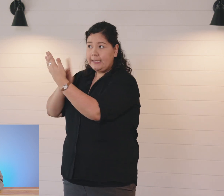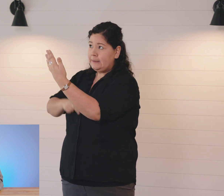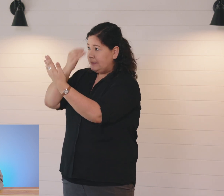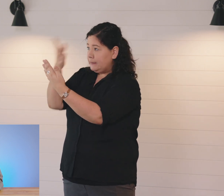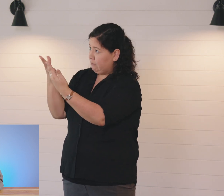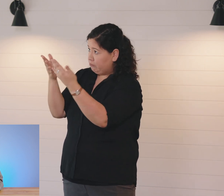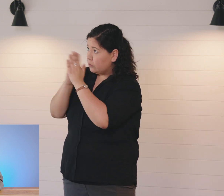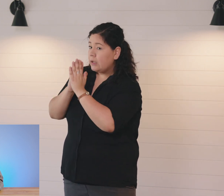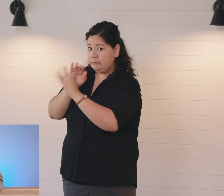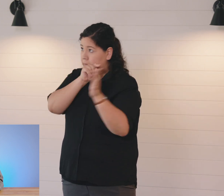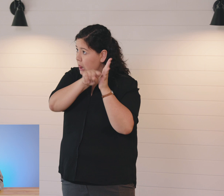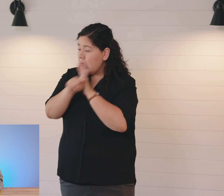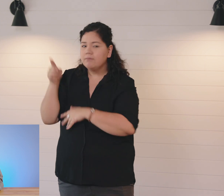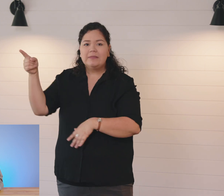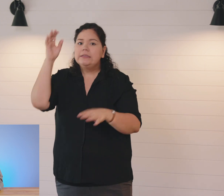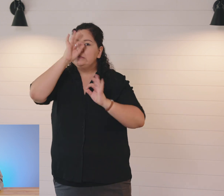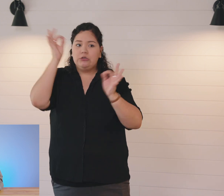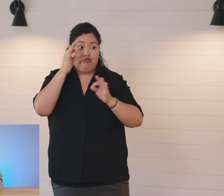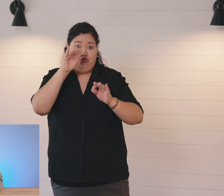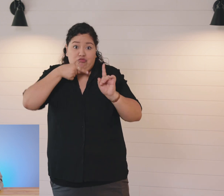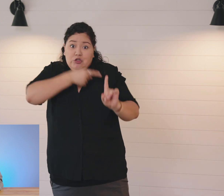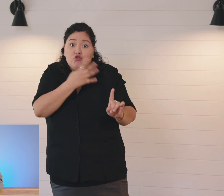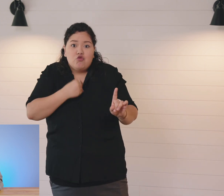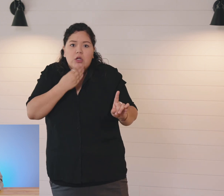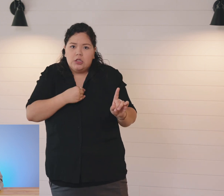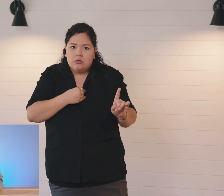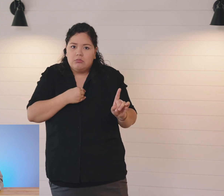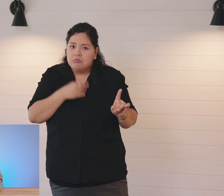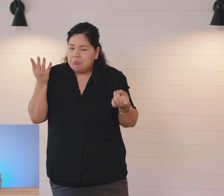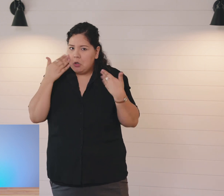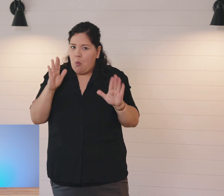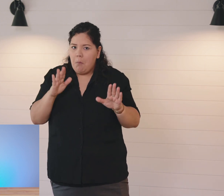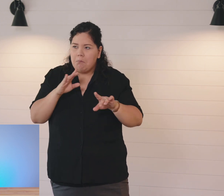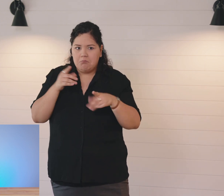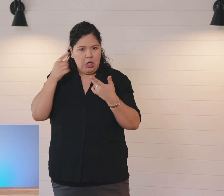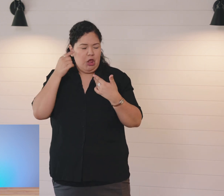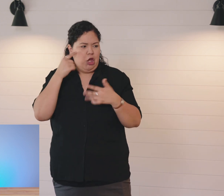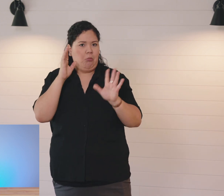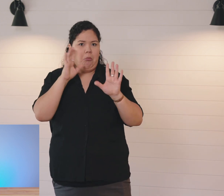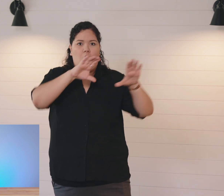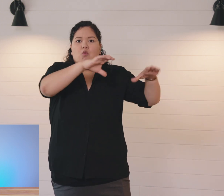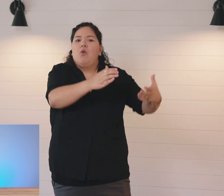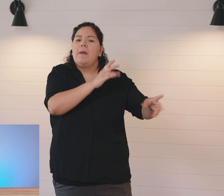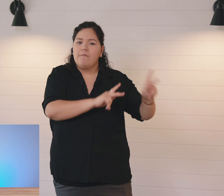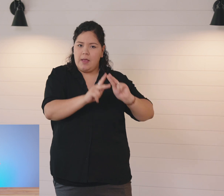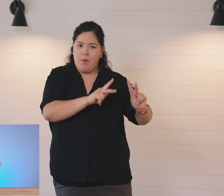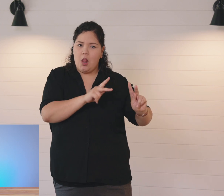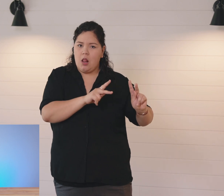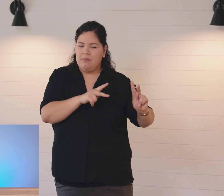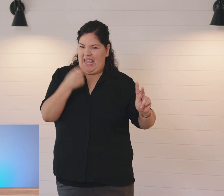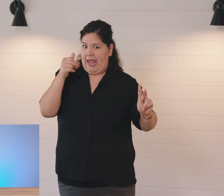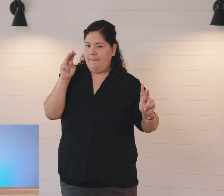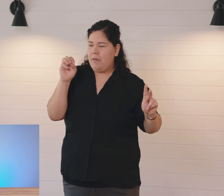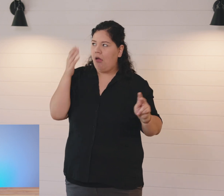people. The king doesn't know, in fact, that it's the Jews that he's given permission to kill. Haman just said, there's a people group in the empire who